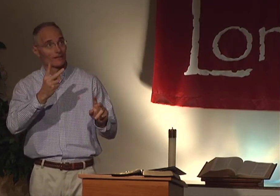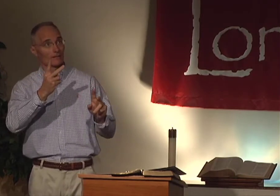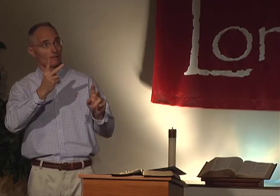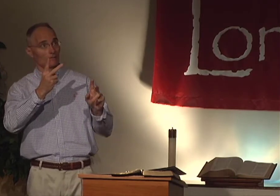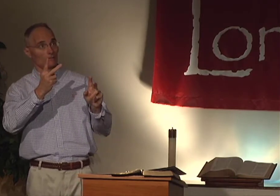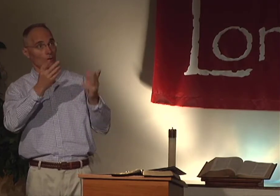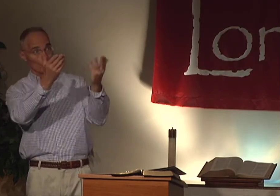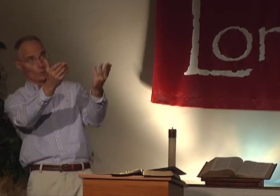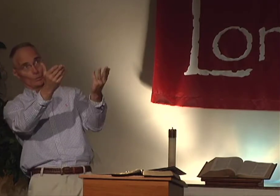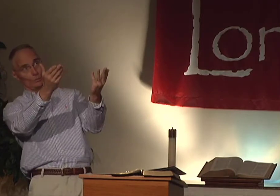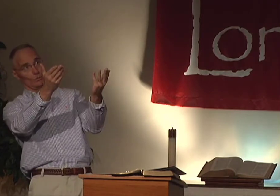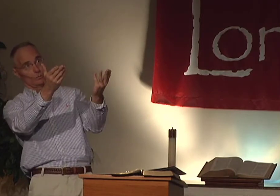anticipate seeing you